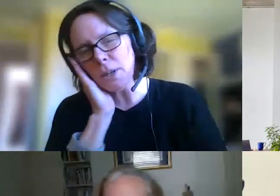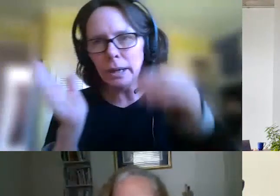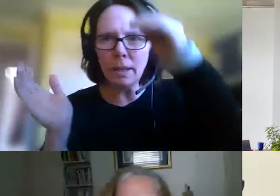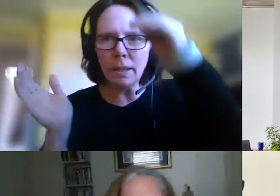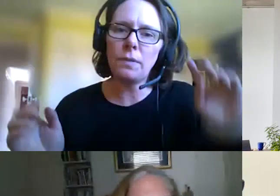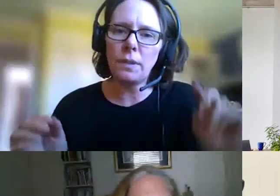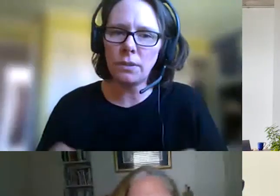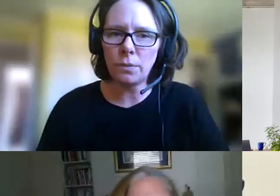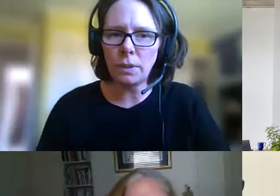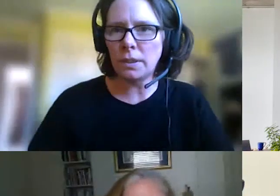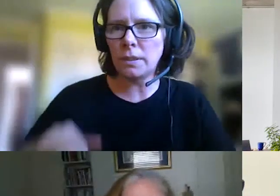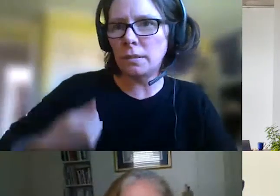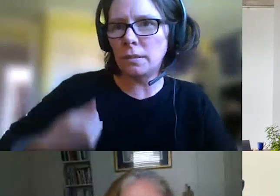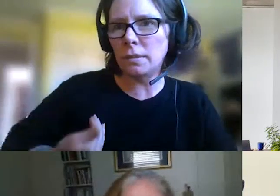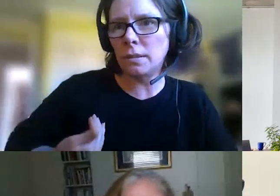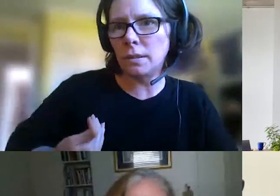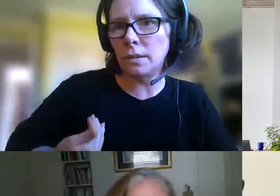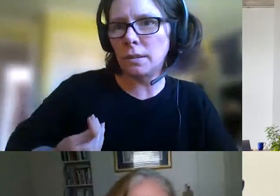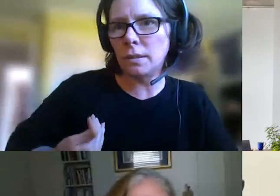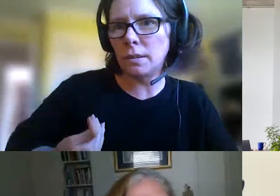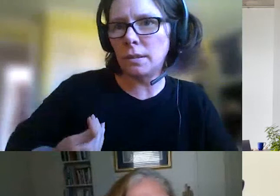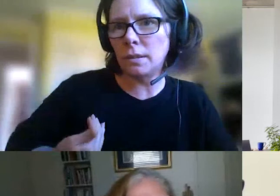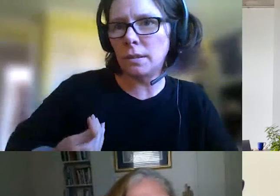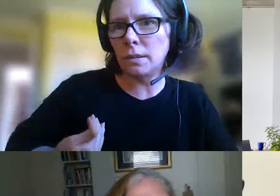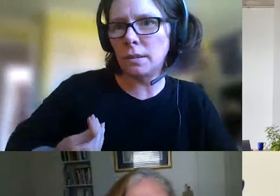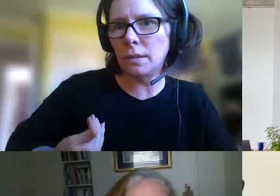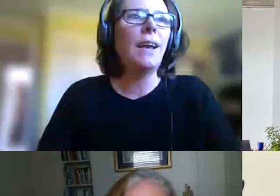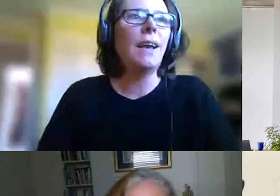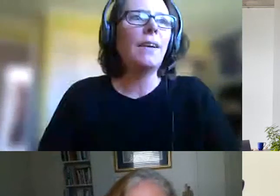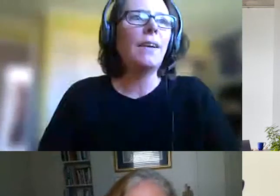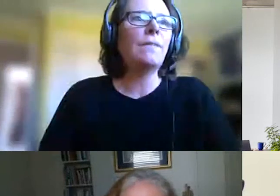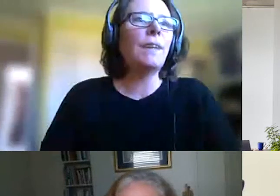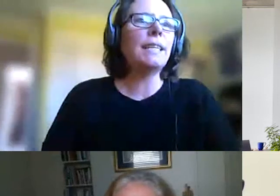go to bed. Those sorts of things are really nice, and Kerry's lovely tired.